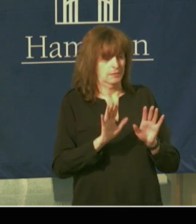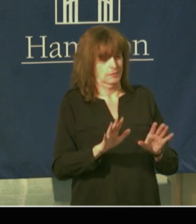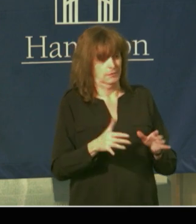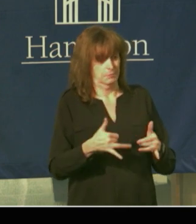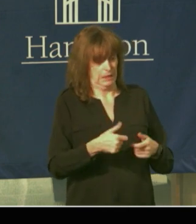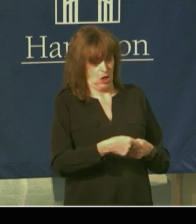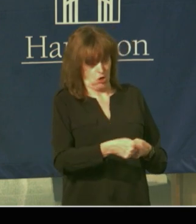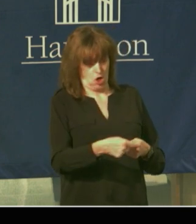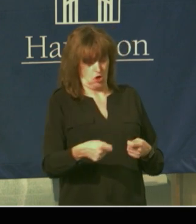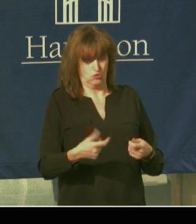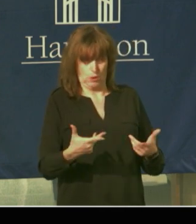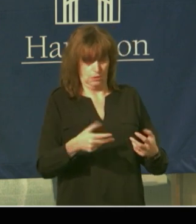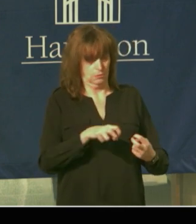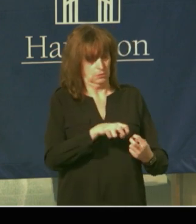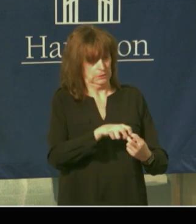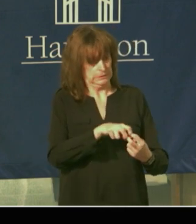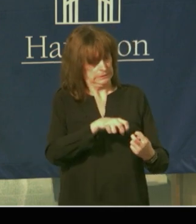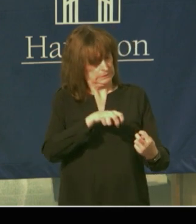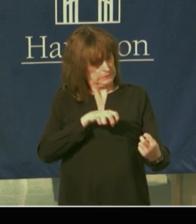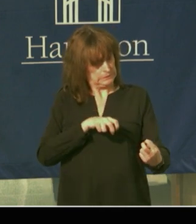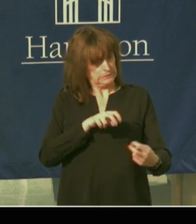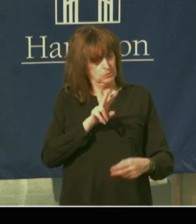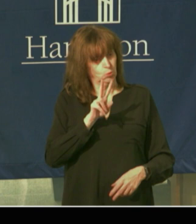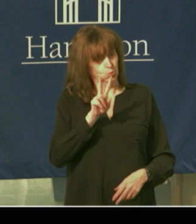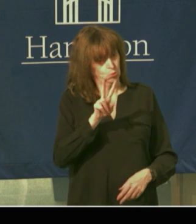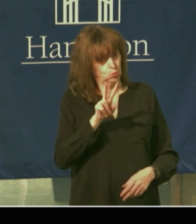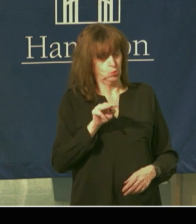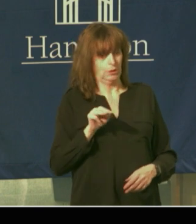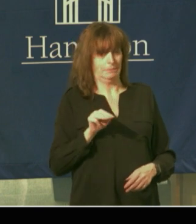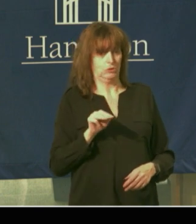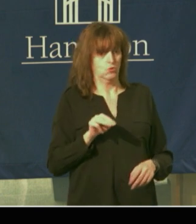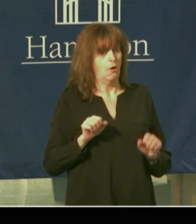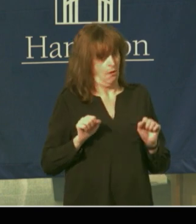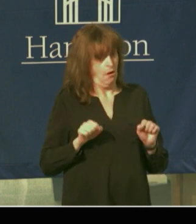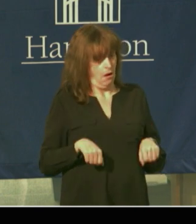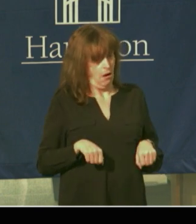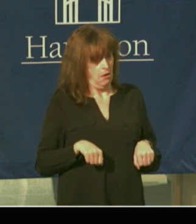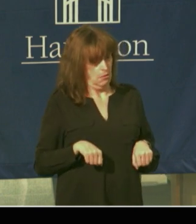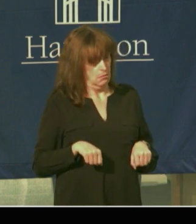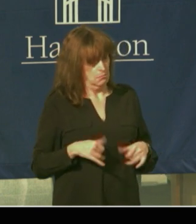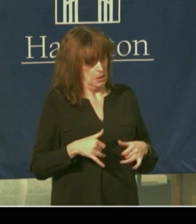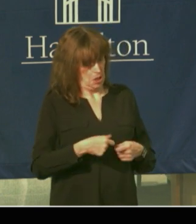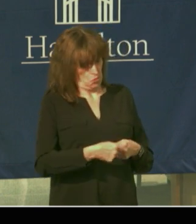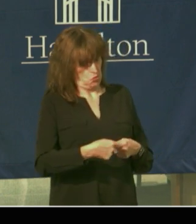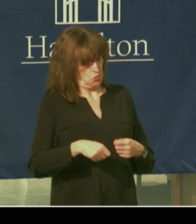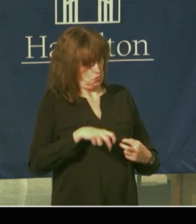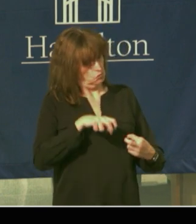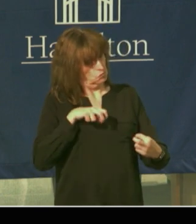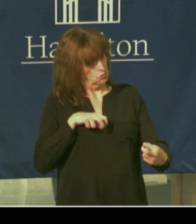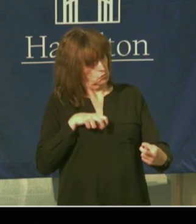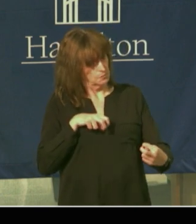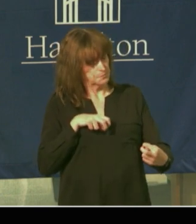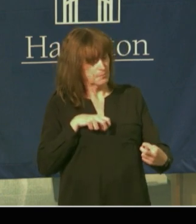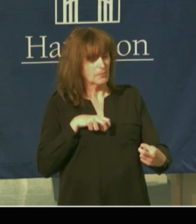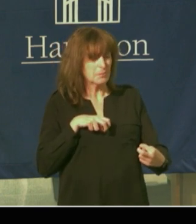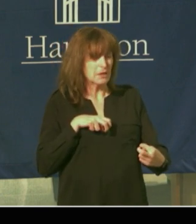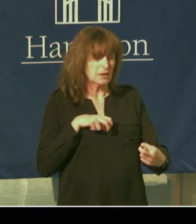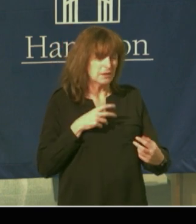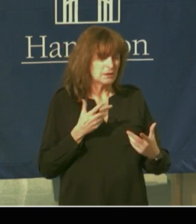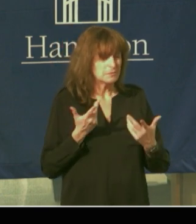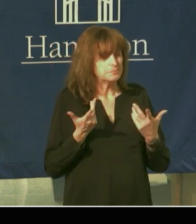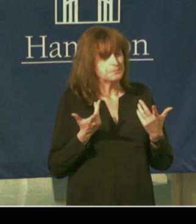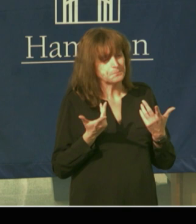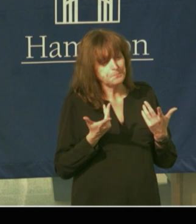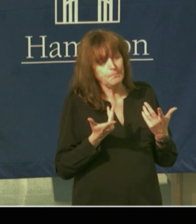of one another. So, you know, there's modifications as to what you can do, but certainly human beings, for the most part, are social beings.